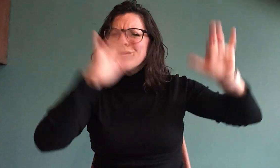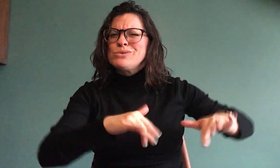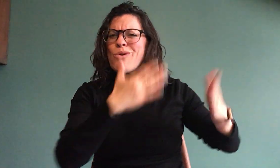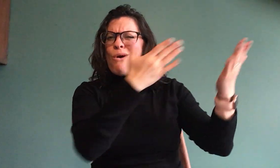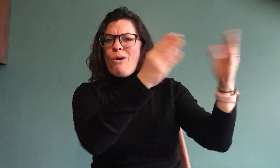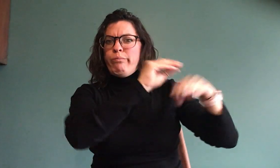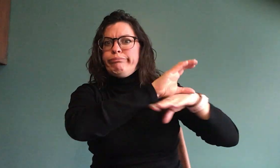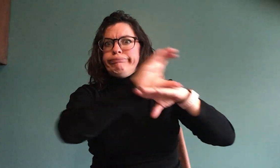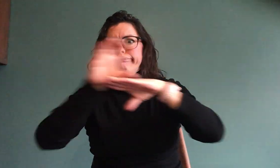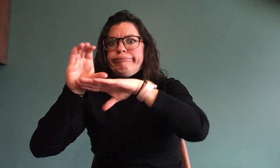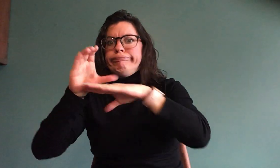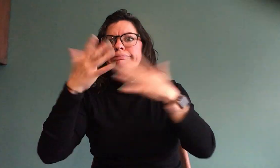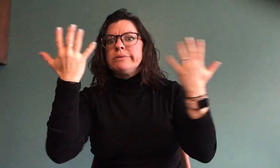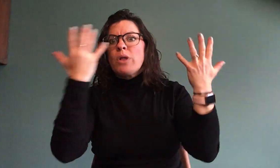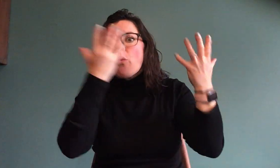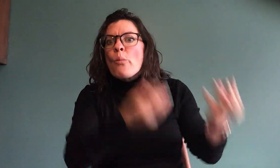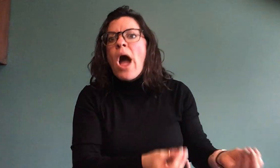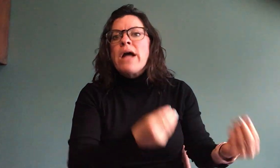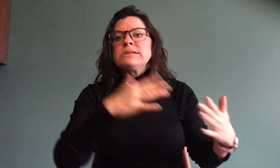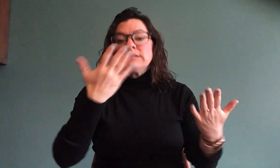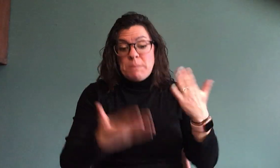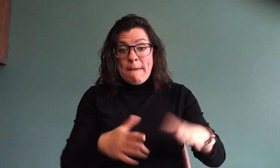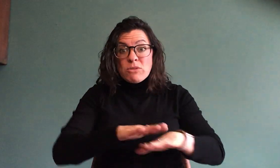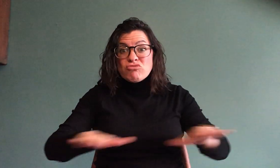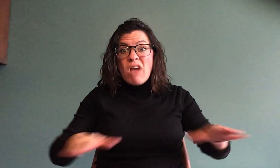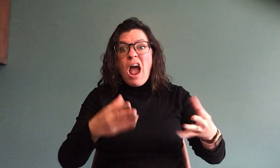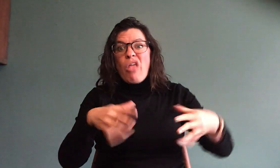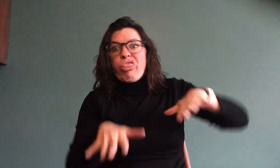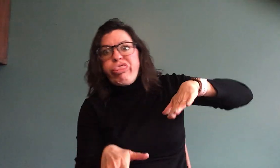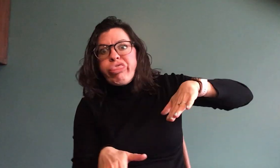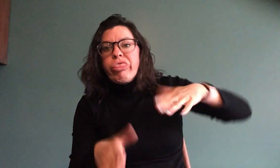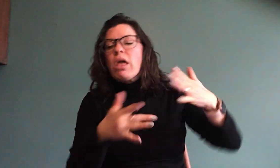of me, okay, Yeah. do we need to have a harness on?